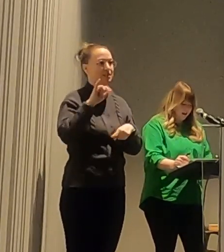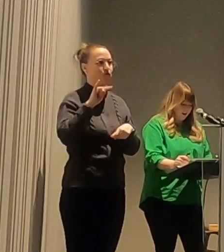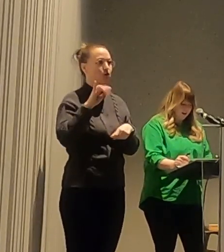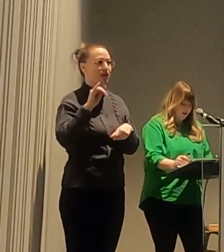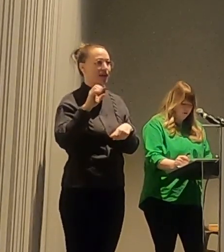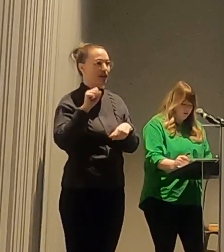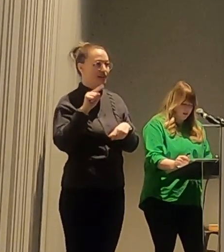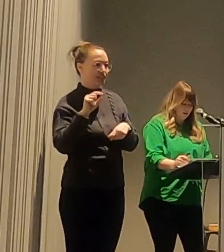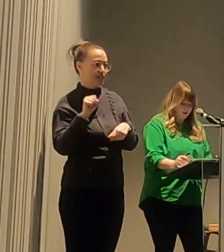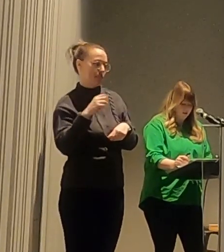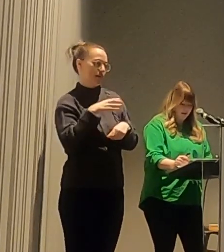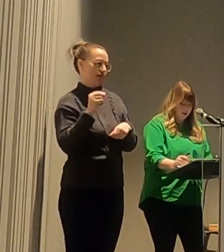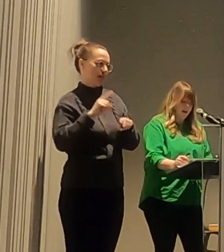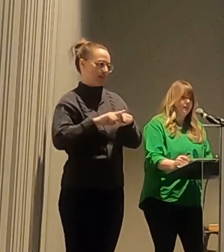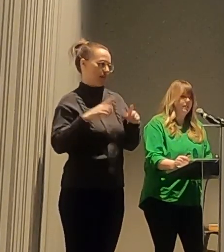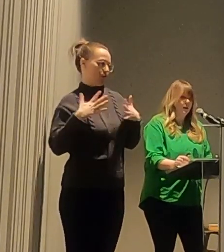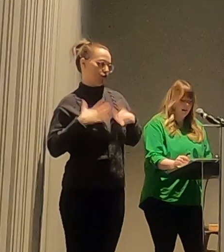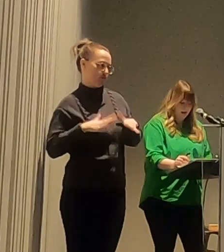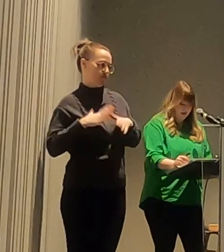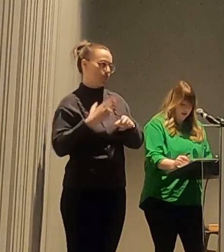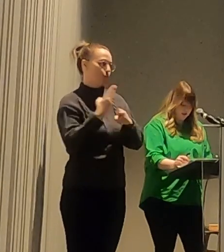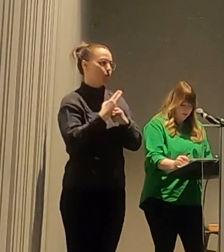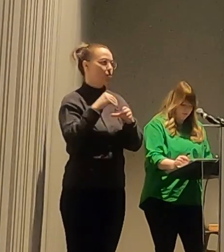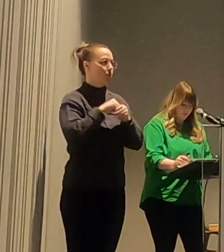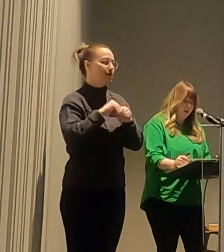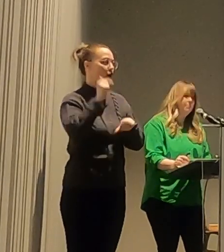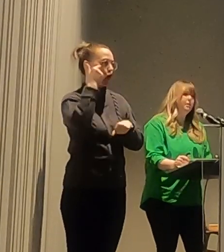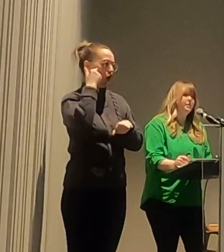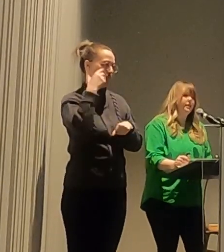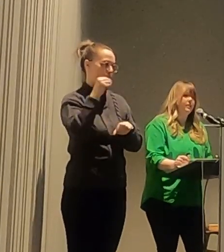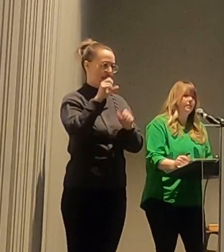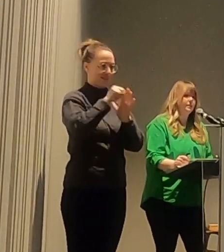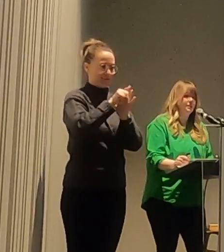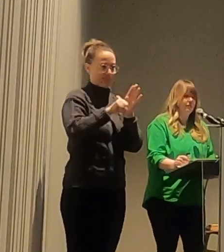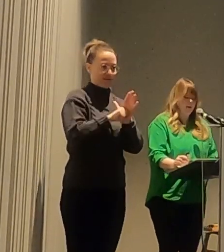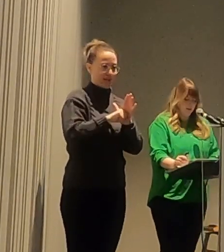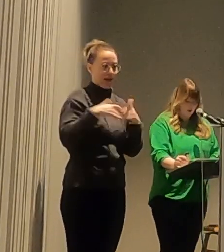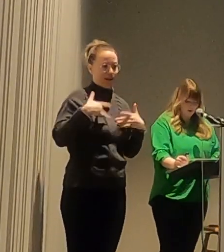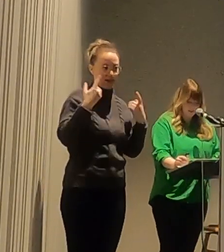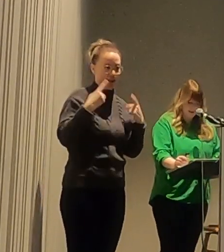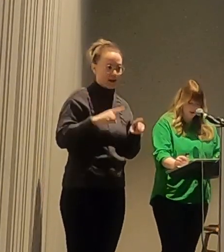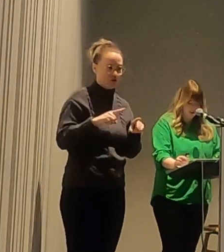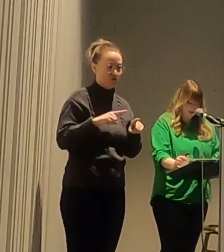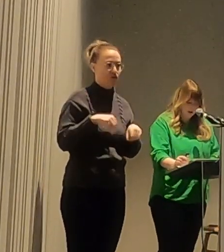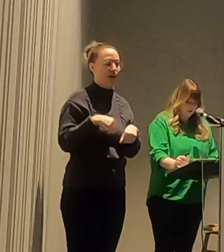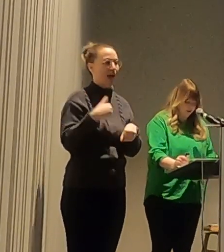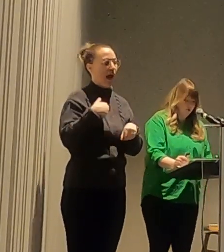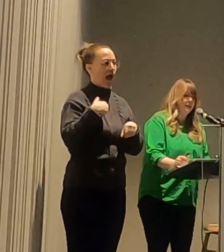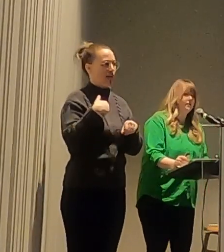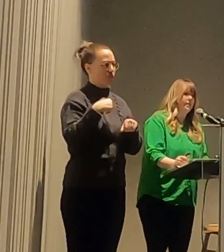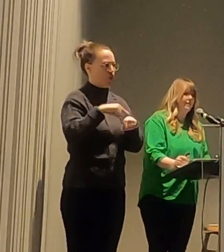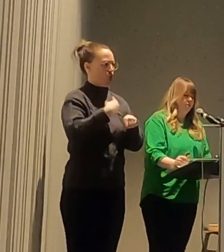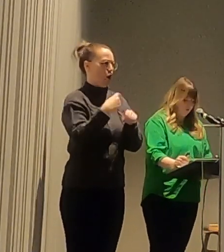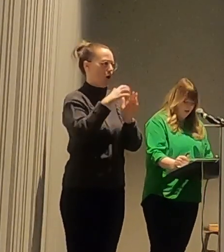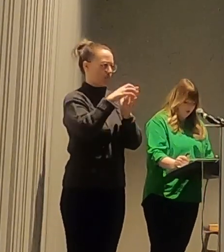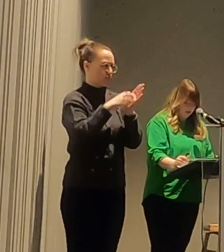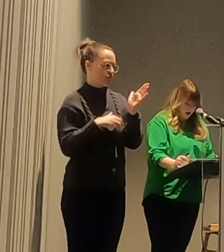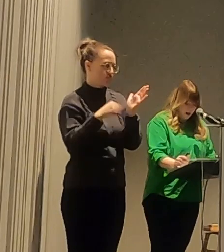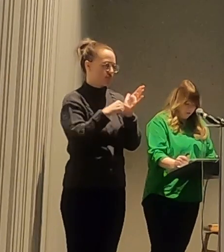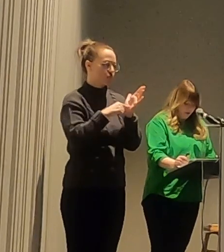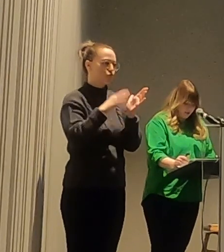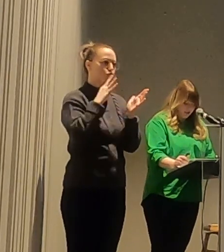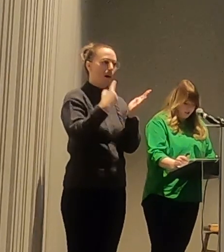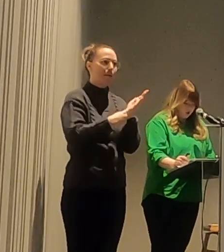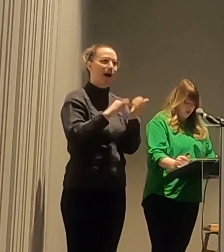and regalia used in governing and state occasions. In particular, there was a very long section on the dress of